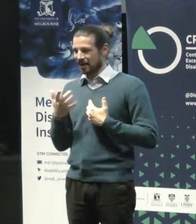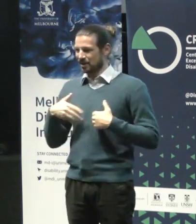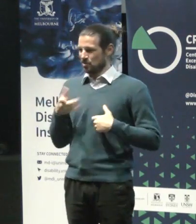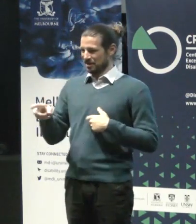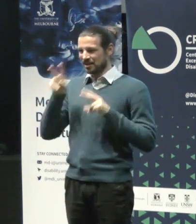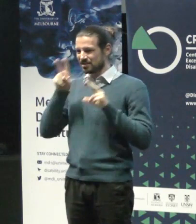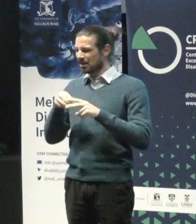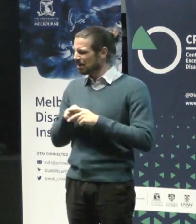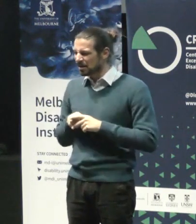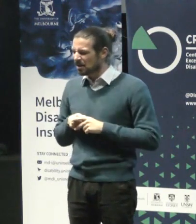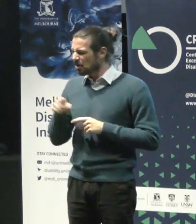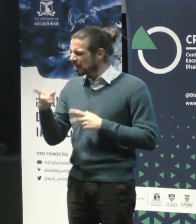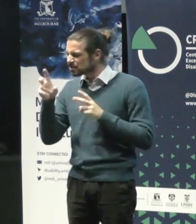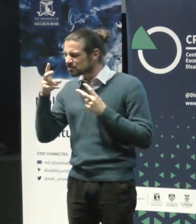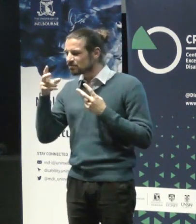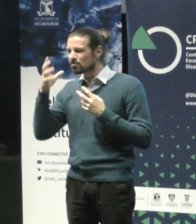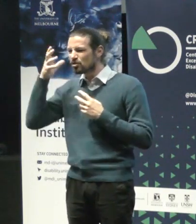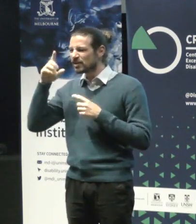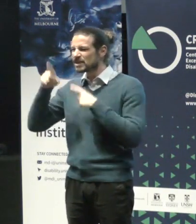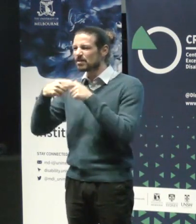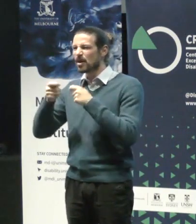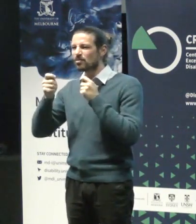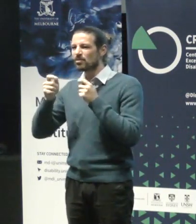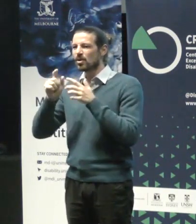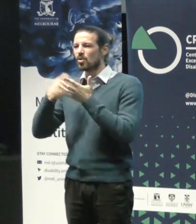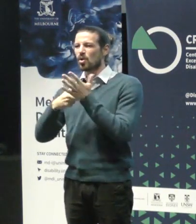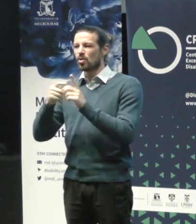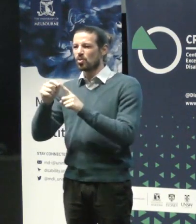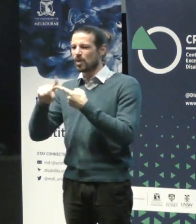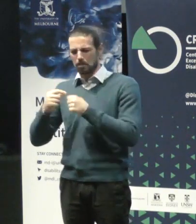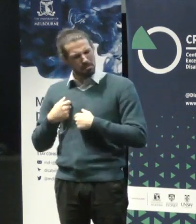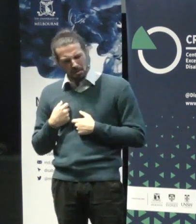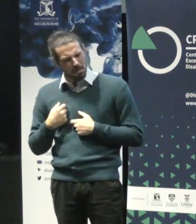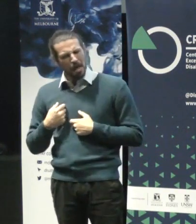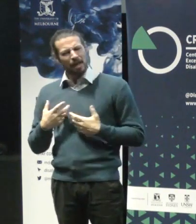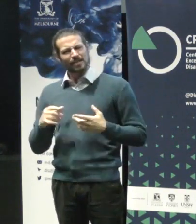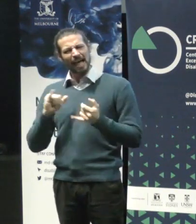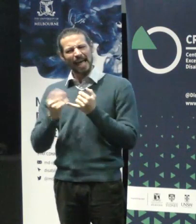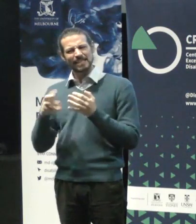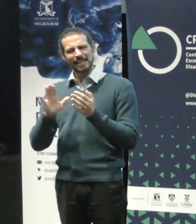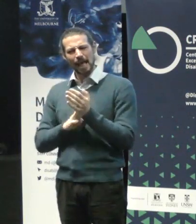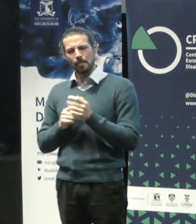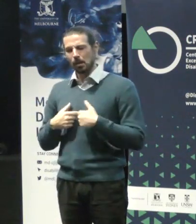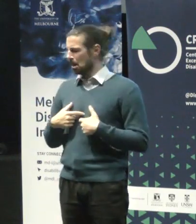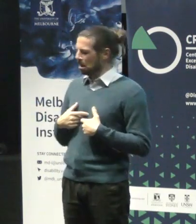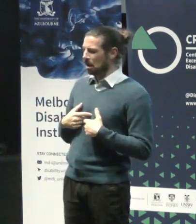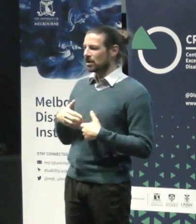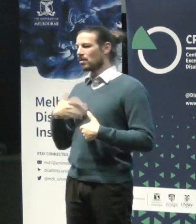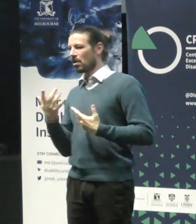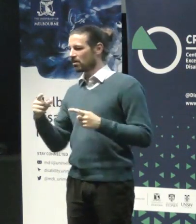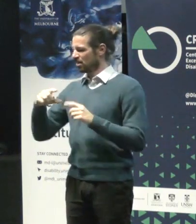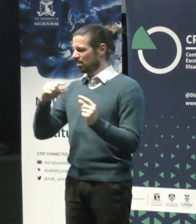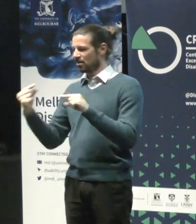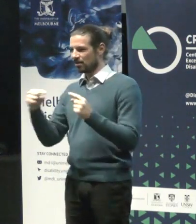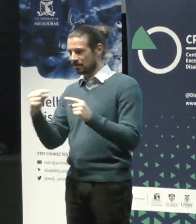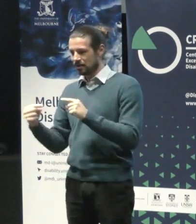not? And she says, well, it's about rape. And I said, I don't think it is. I think it's about S&M. And she went, no. And then she went, oh, it's against her values and all the rest of it.